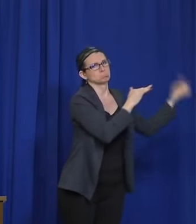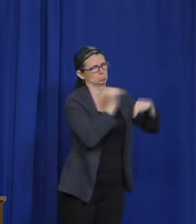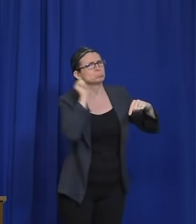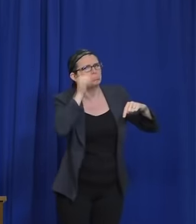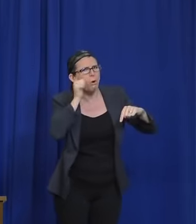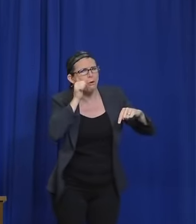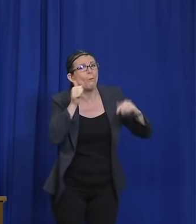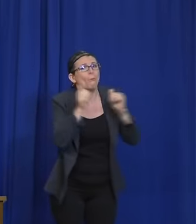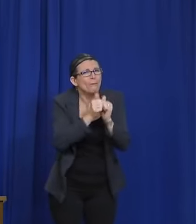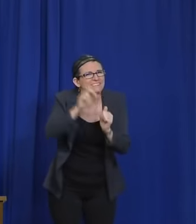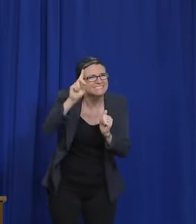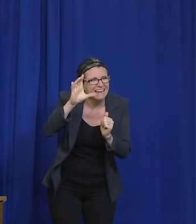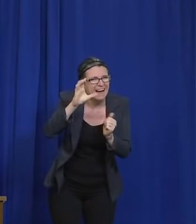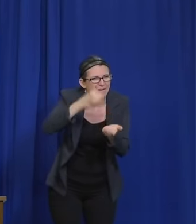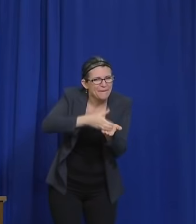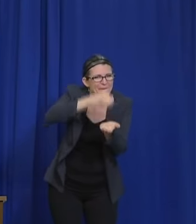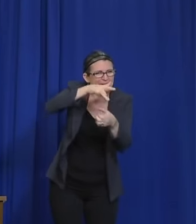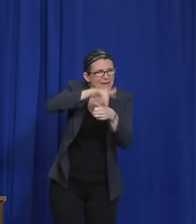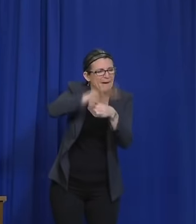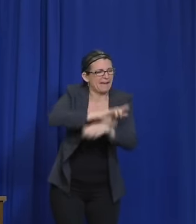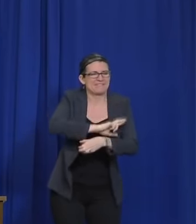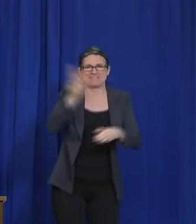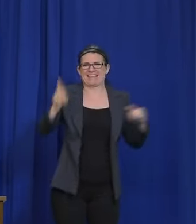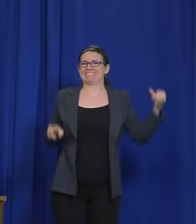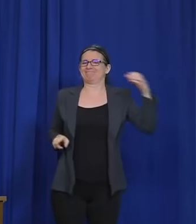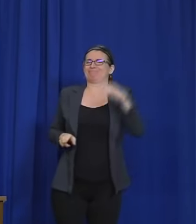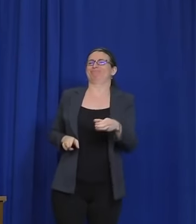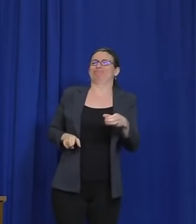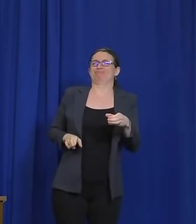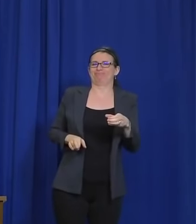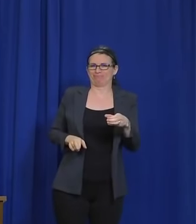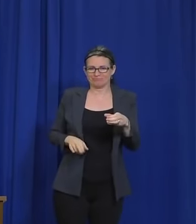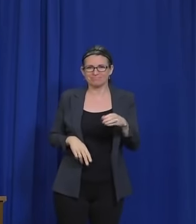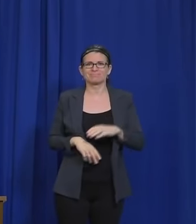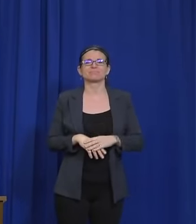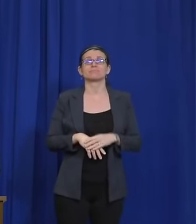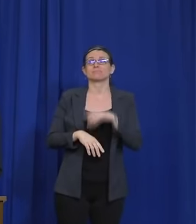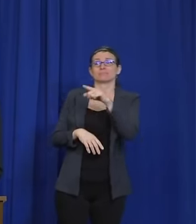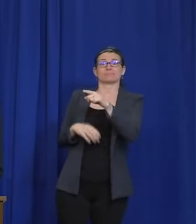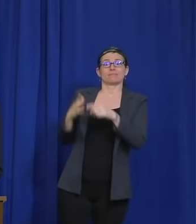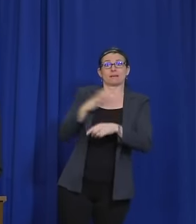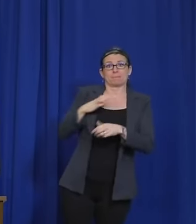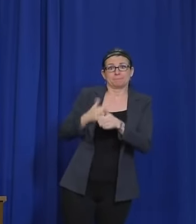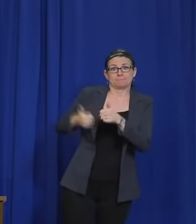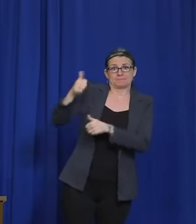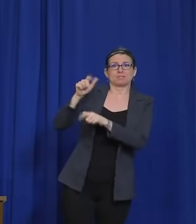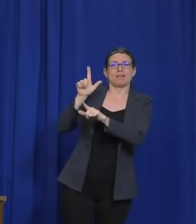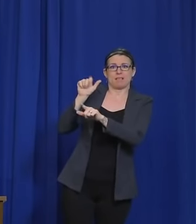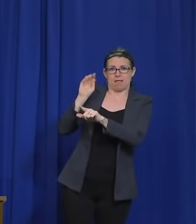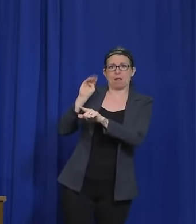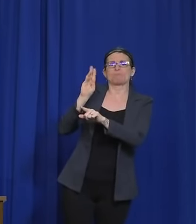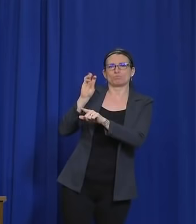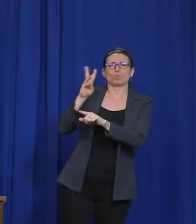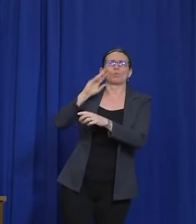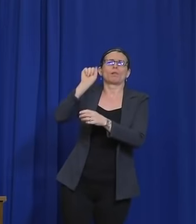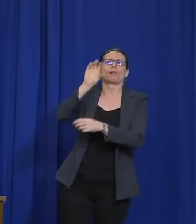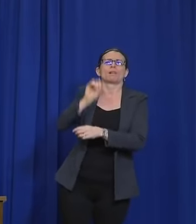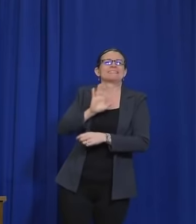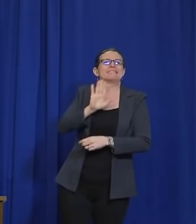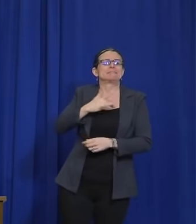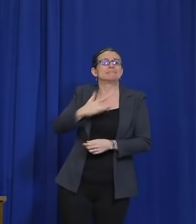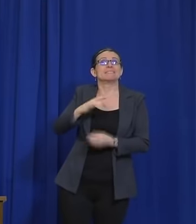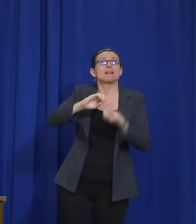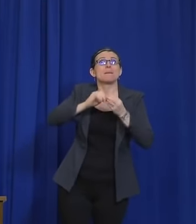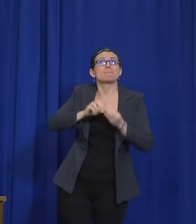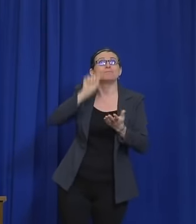in hand. Commissioner Lambrew will be providing an update on today's case numbers in a few minutes. But first,